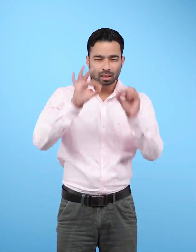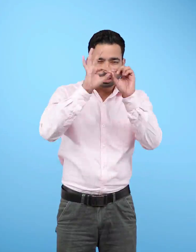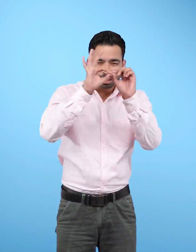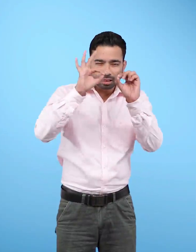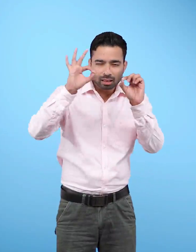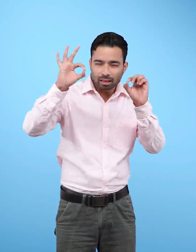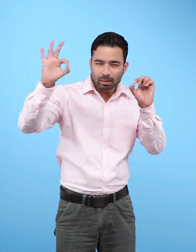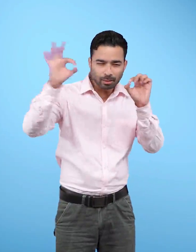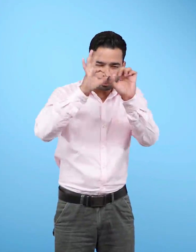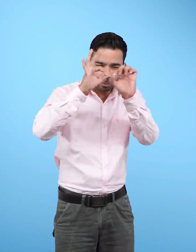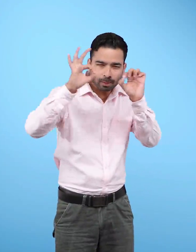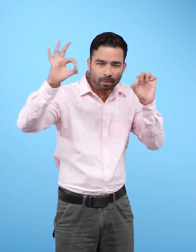Thread play.